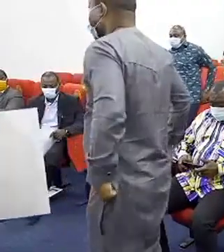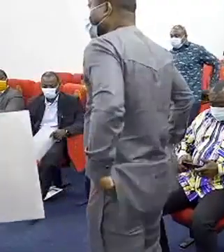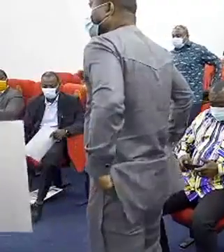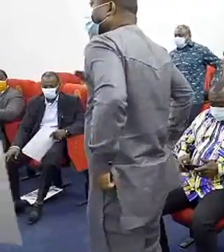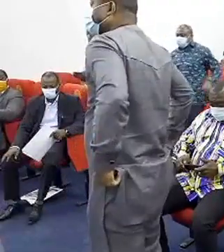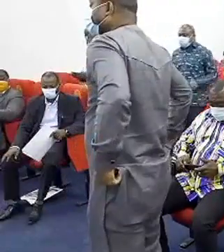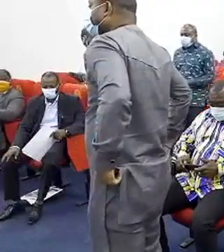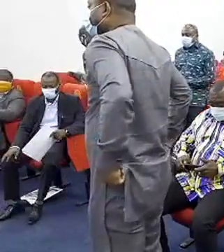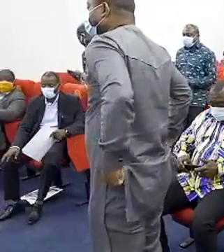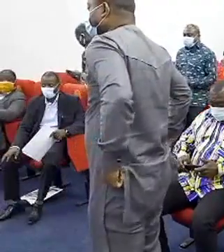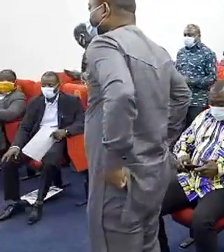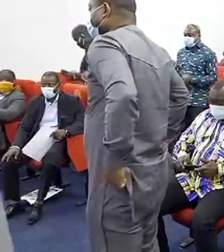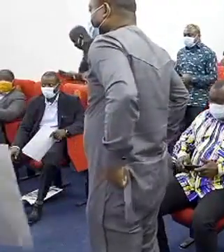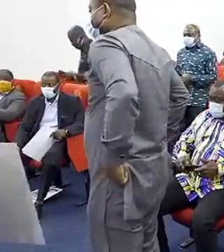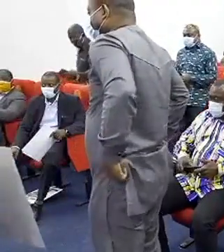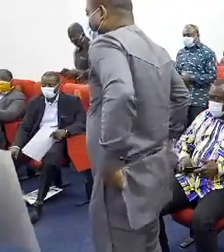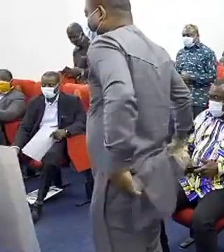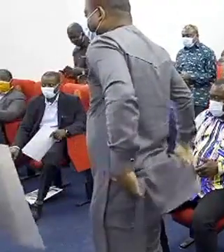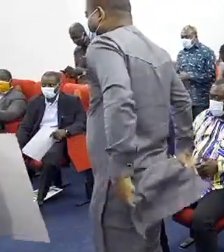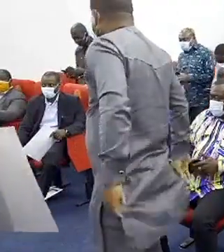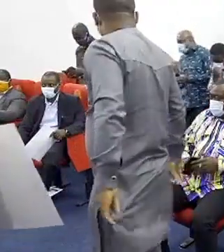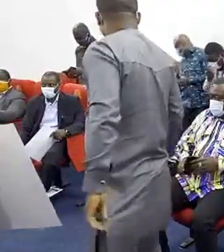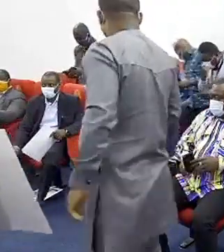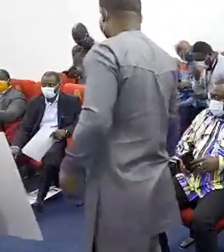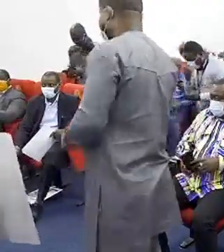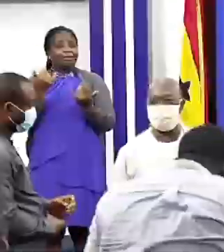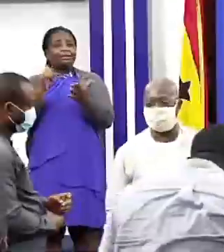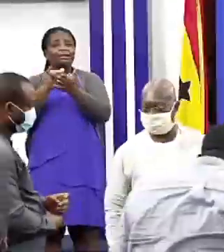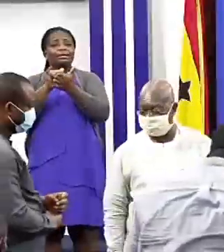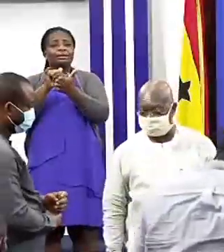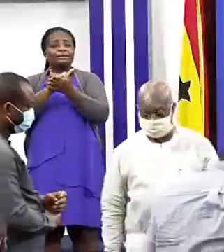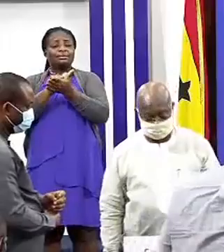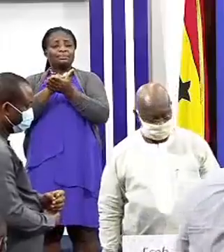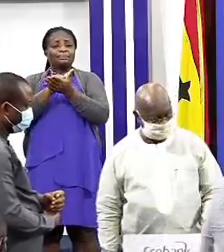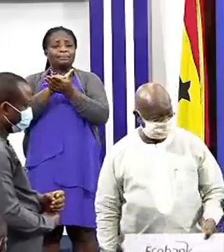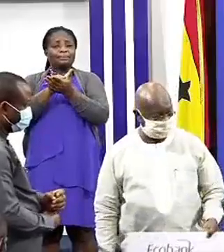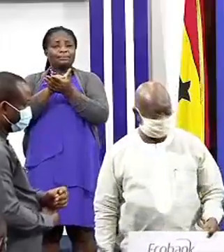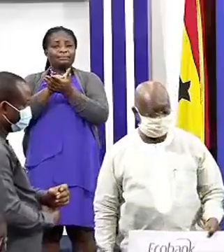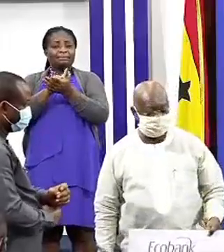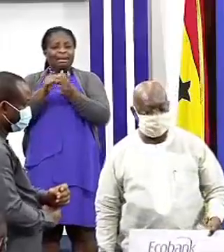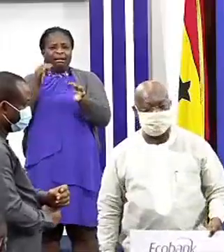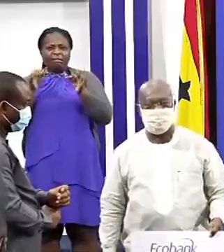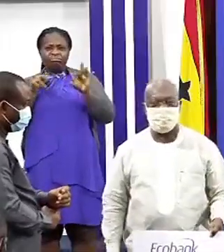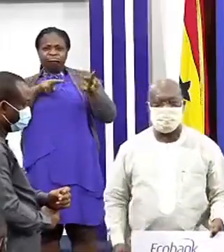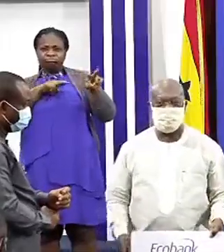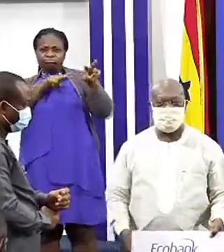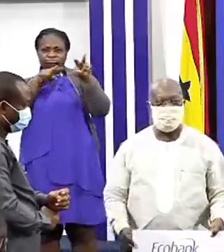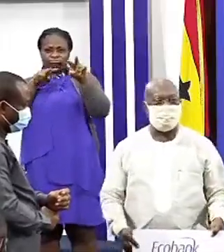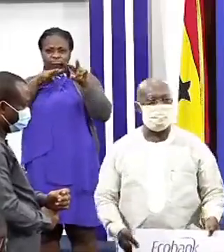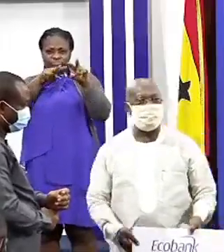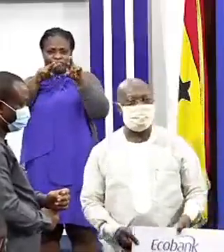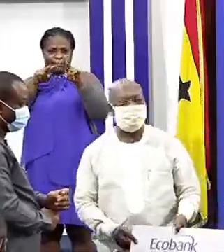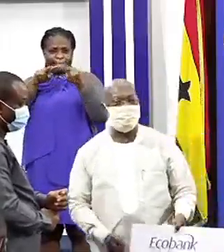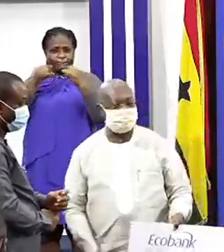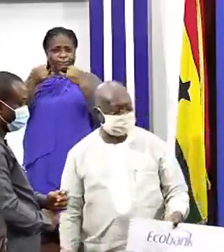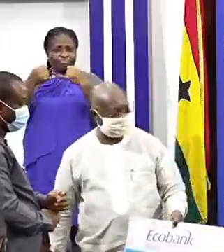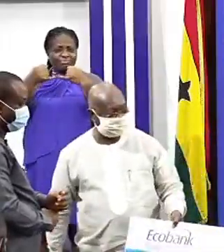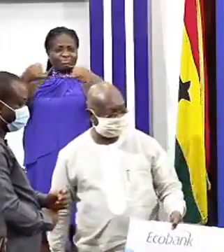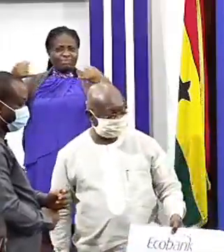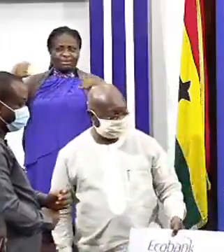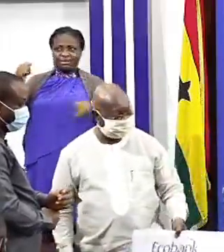question that we have also noticed coming up, that if you look at the line